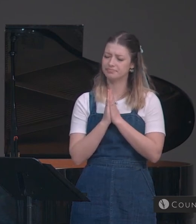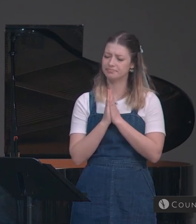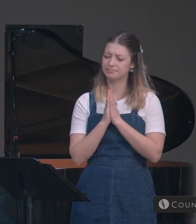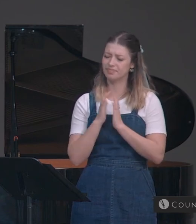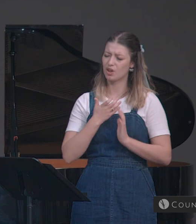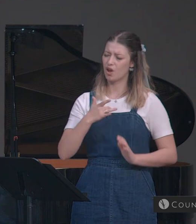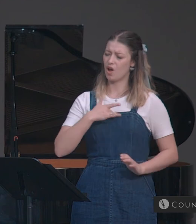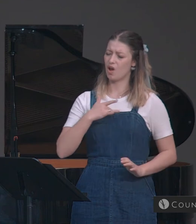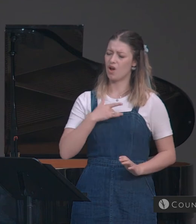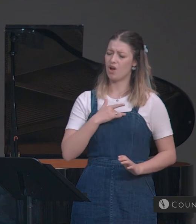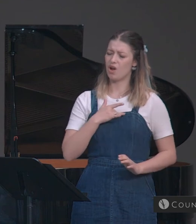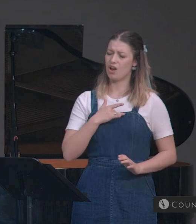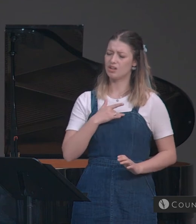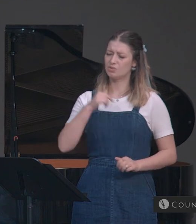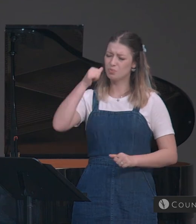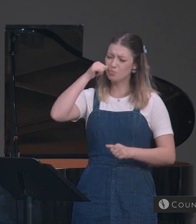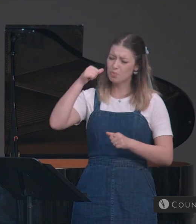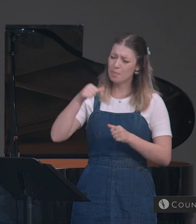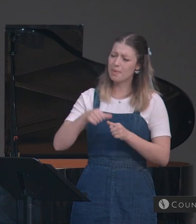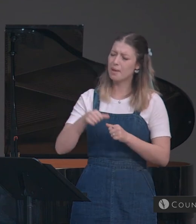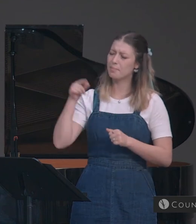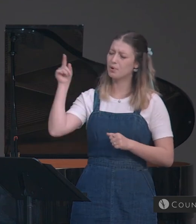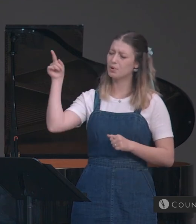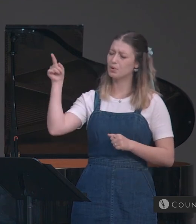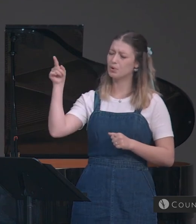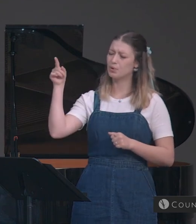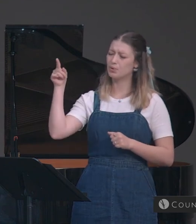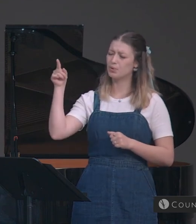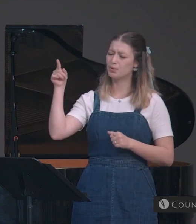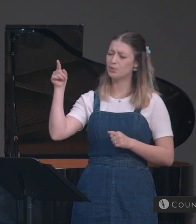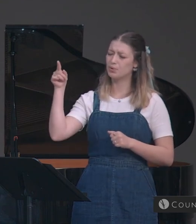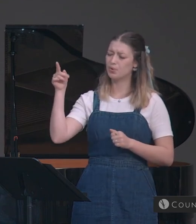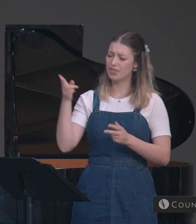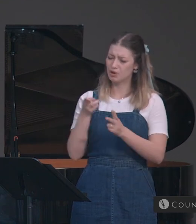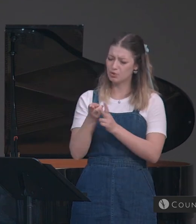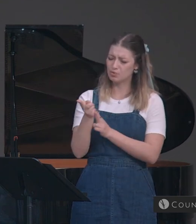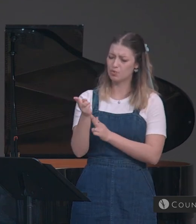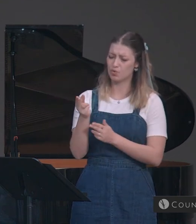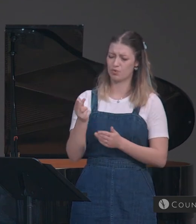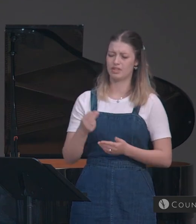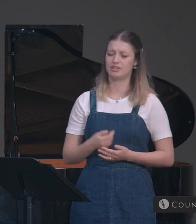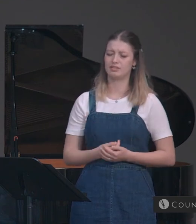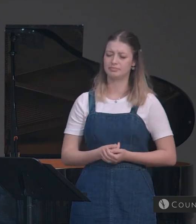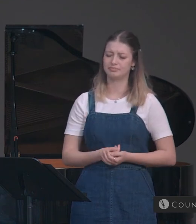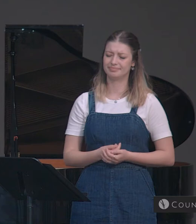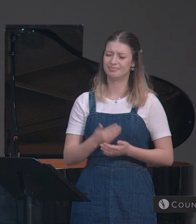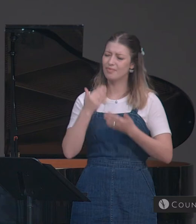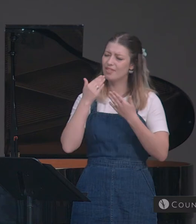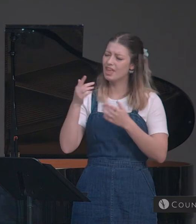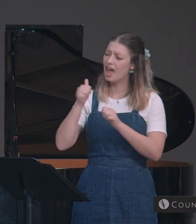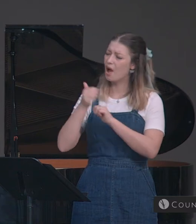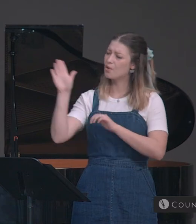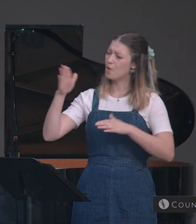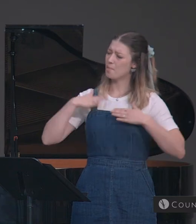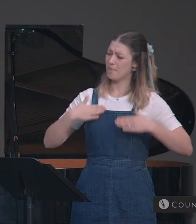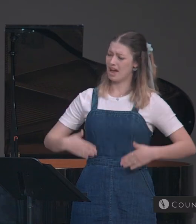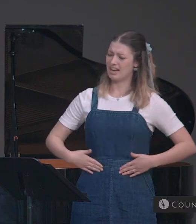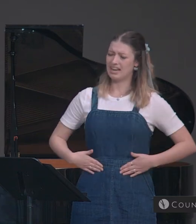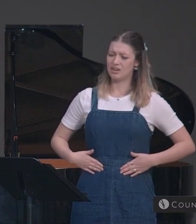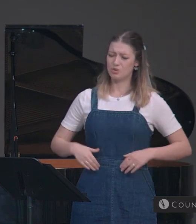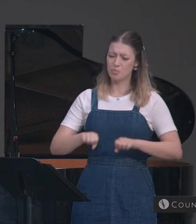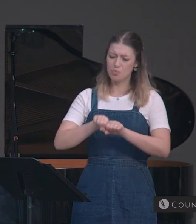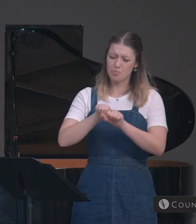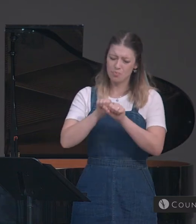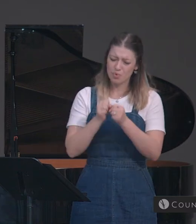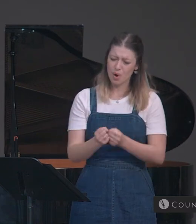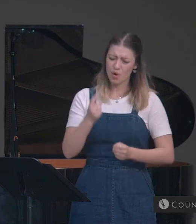our hearts are remembering You, the truth of the Gospel. We thank You for how Your body was broken for us,